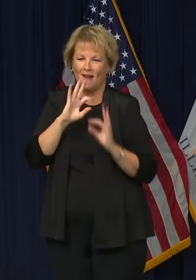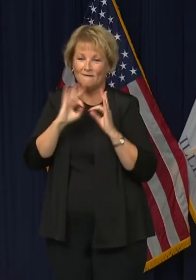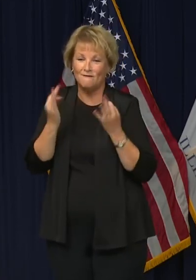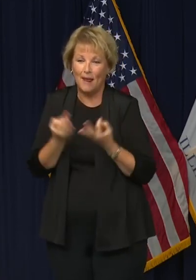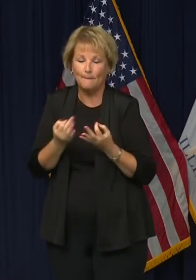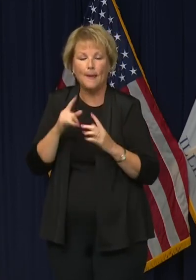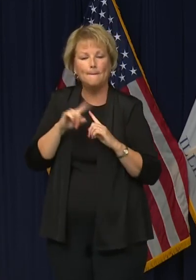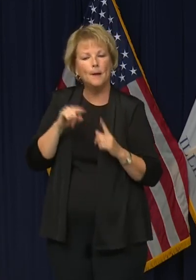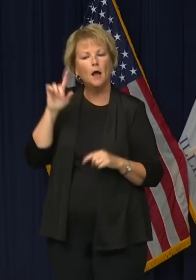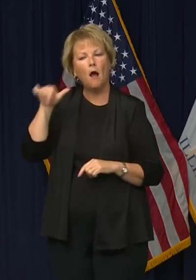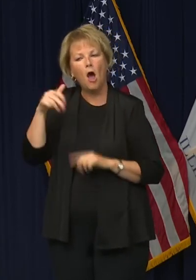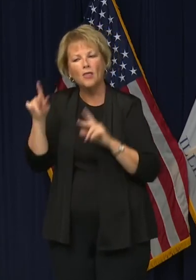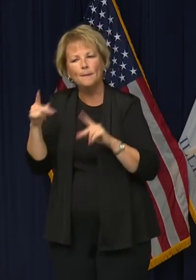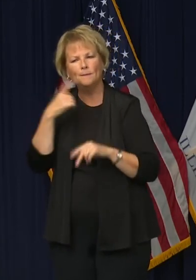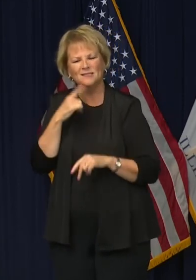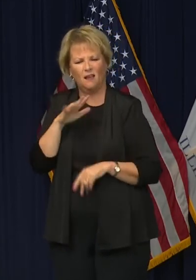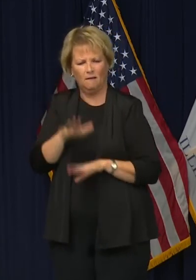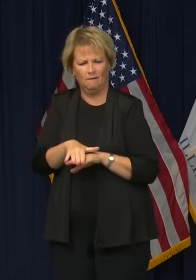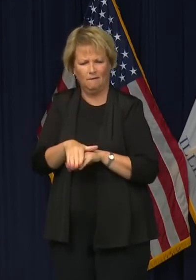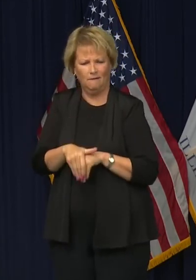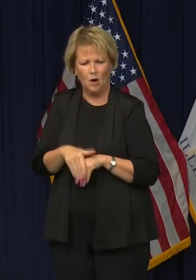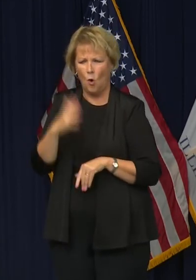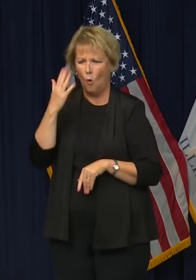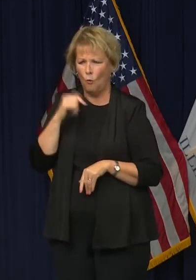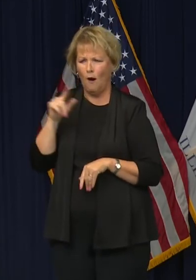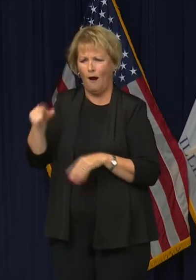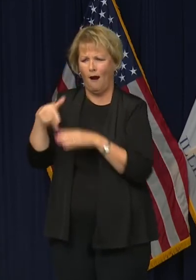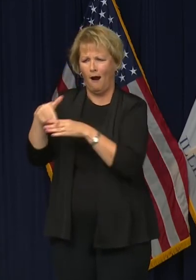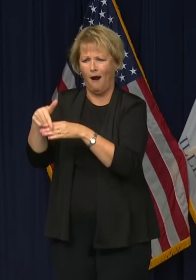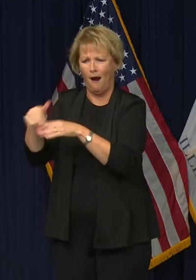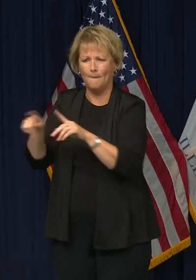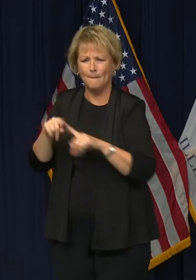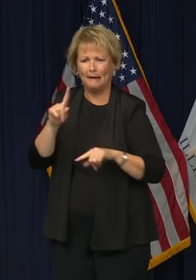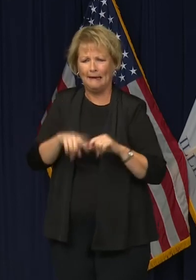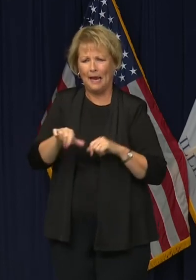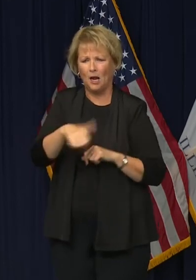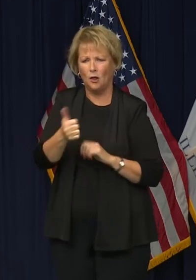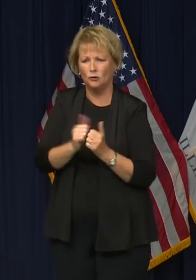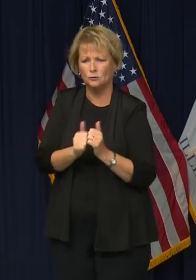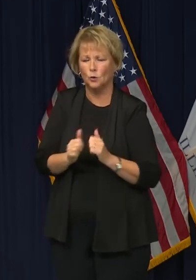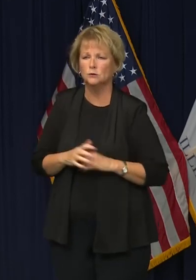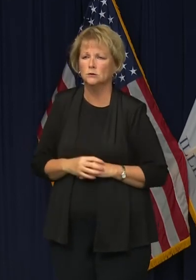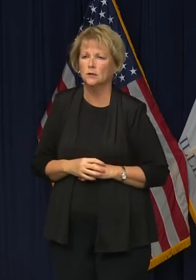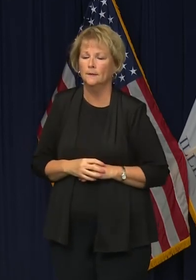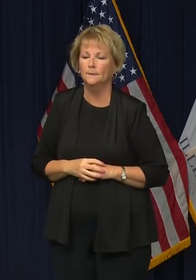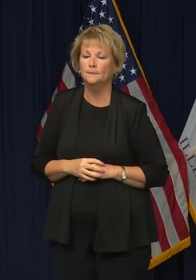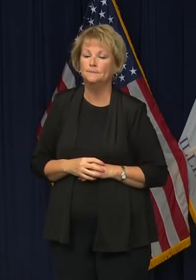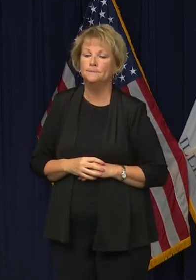a response to people saying that that's hypocritical while other sports are not allowed? Well,